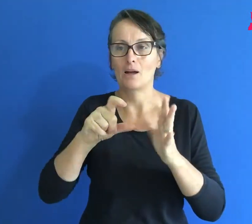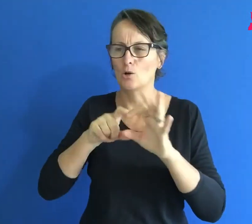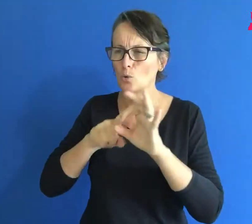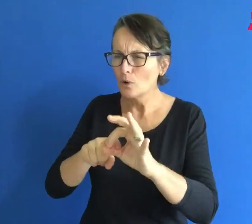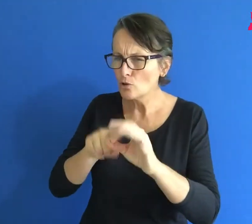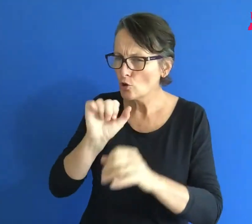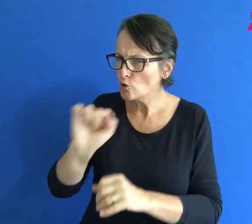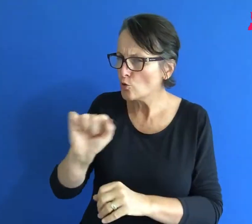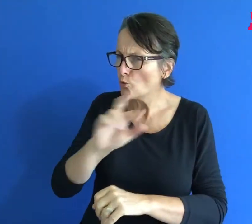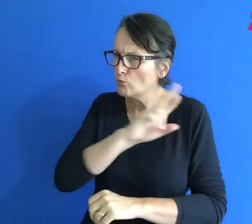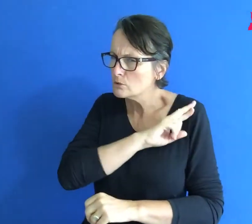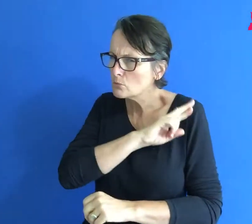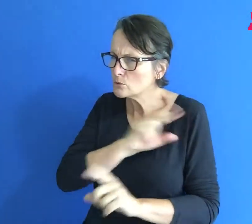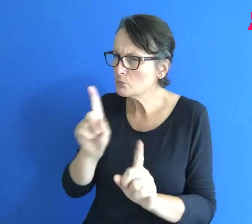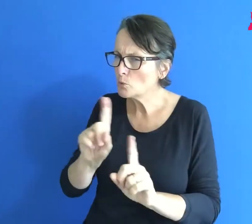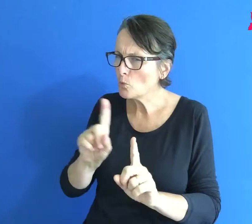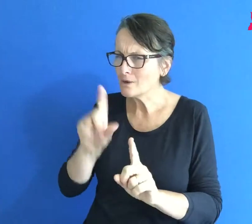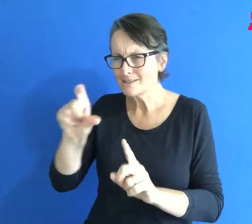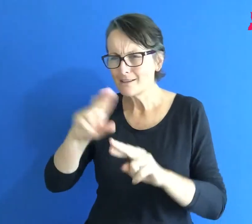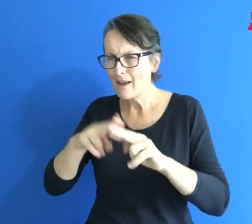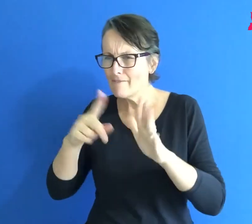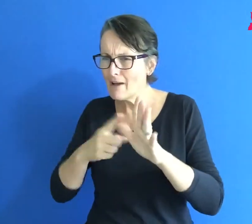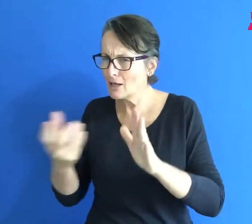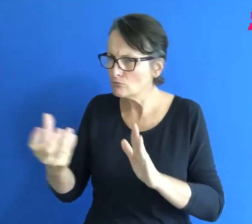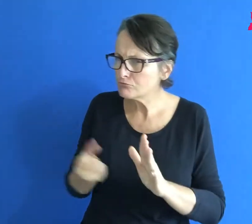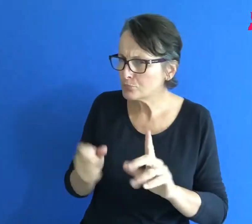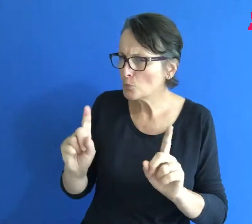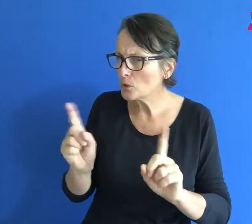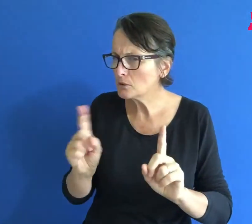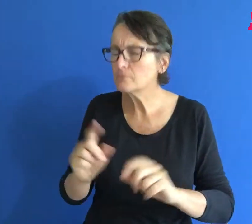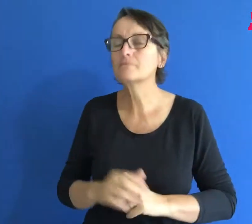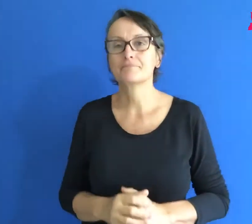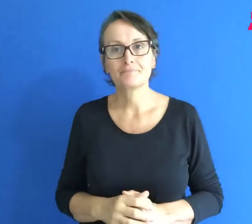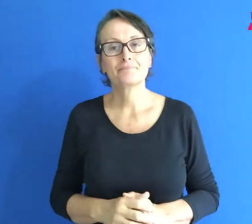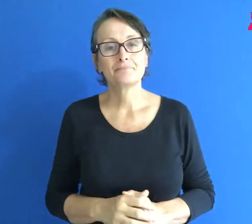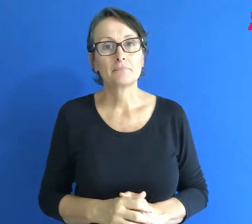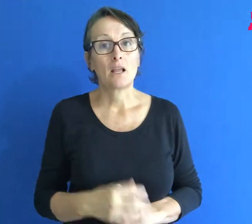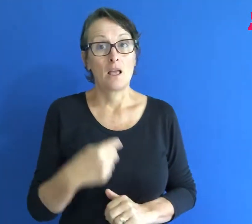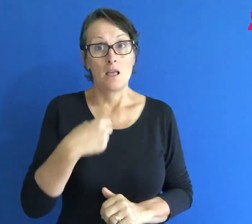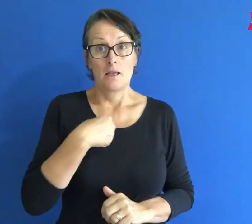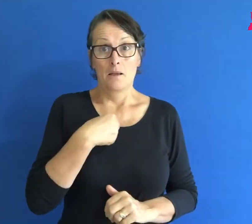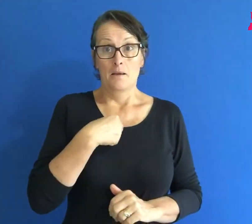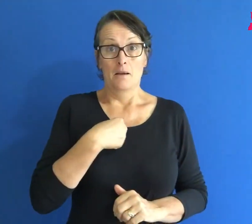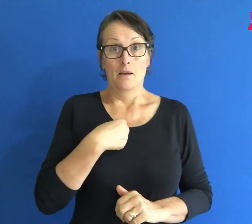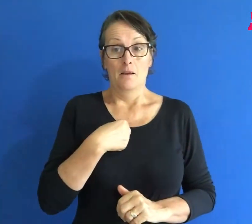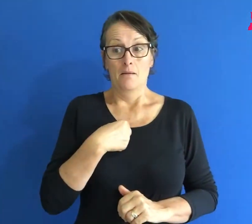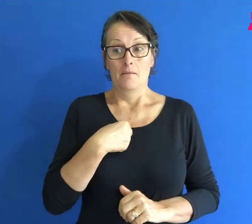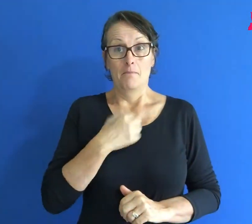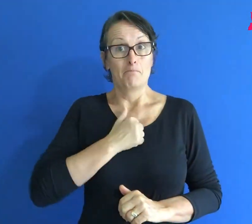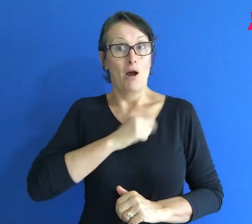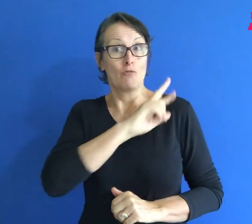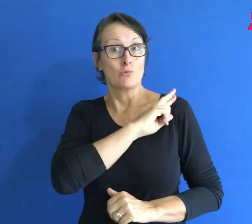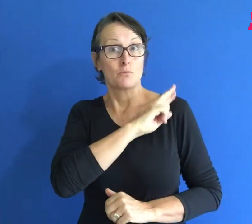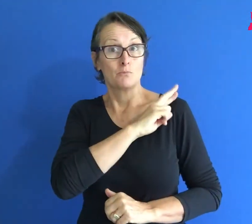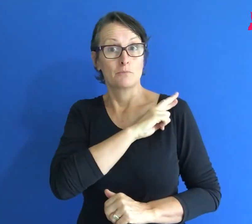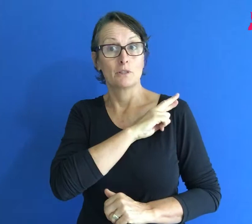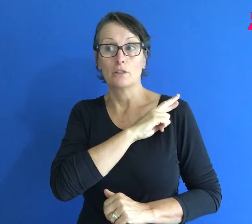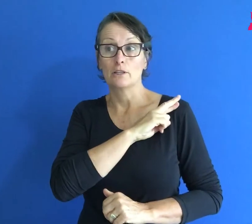doing? In a career aspect? Yeah. Well, look, from the community safety point of view, it started